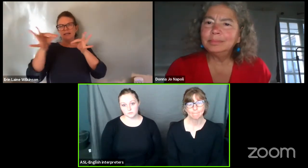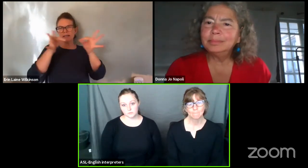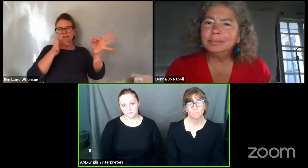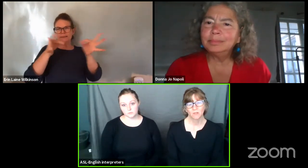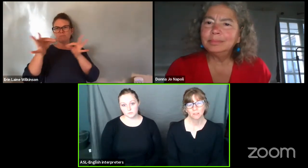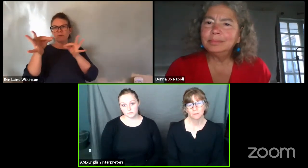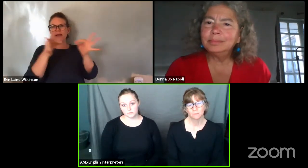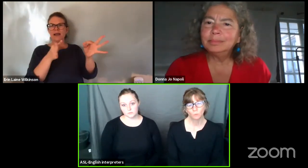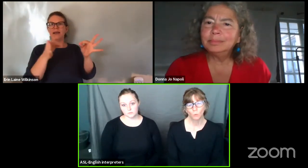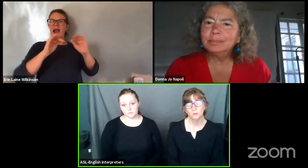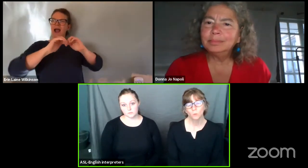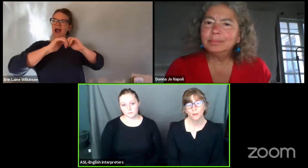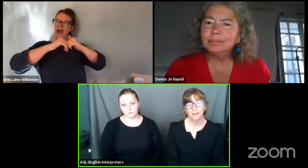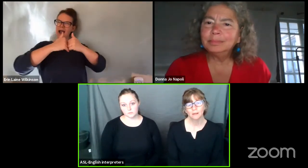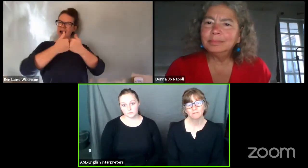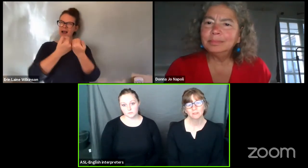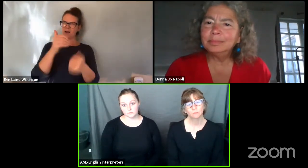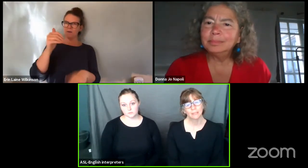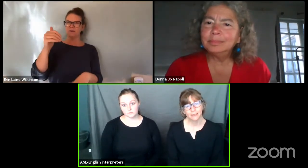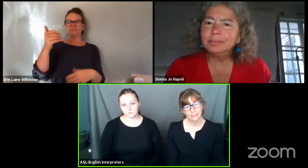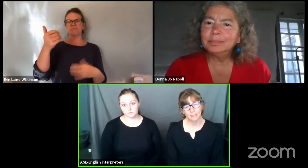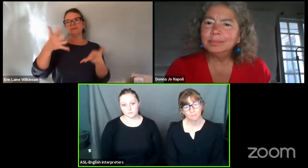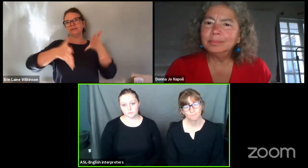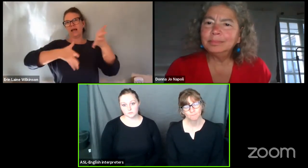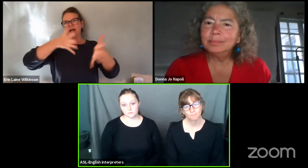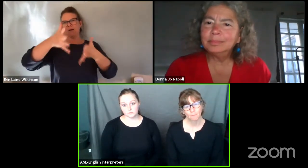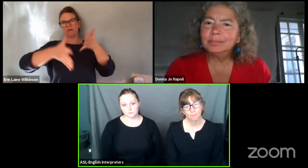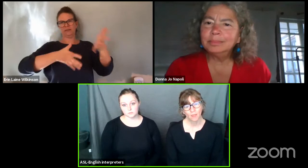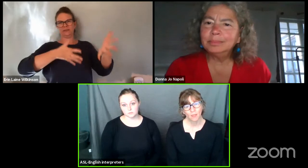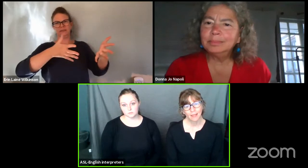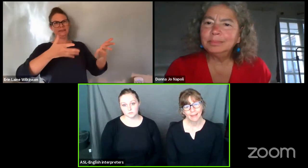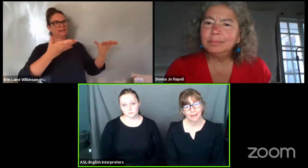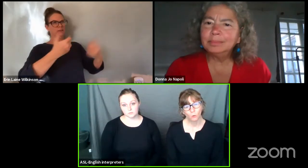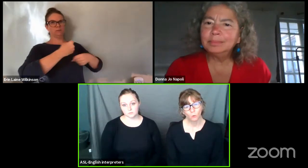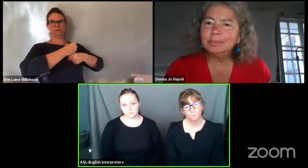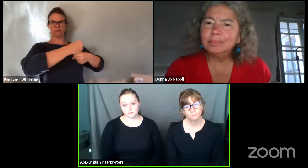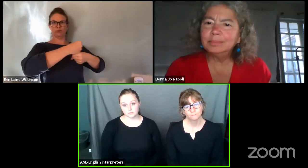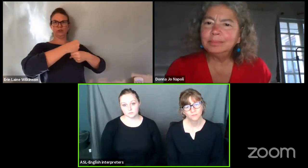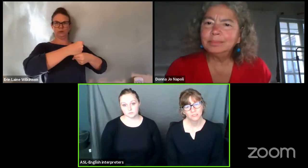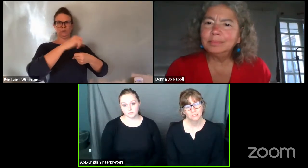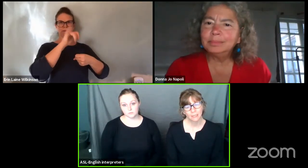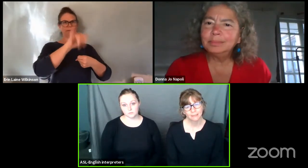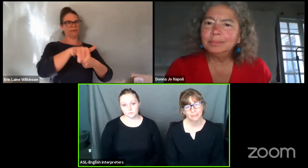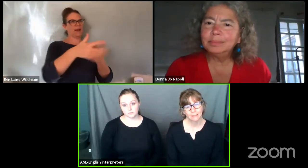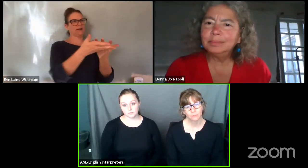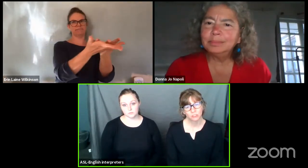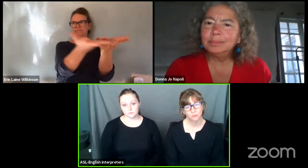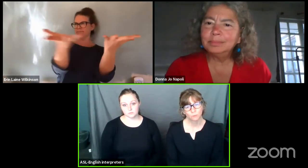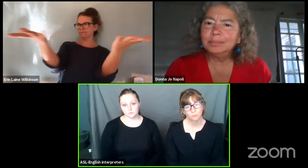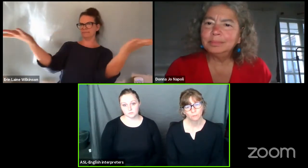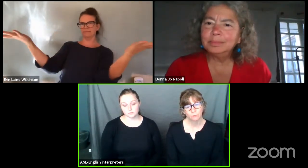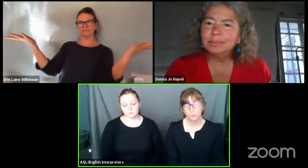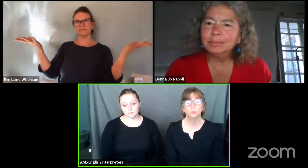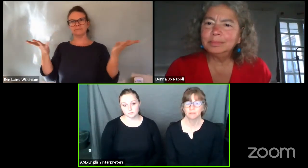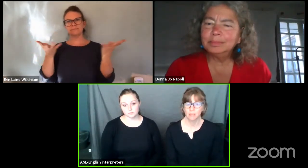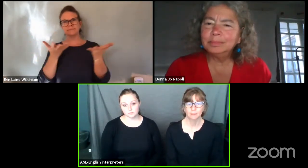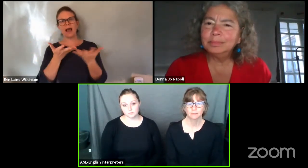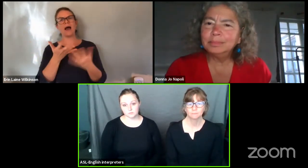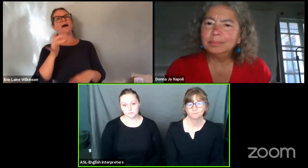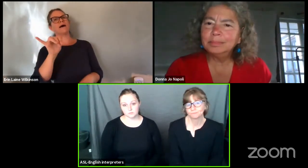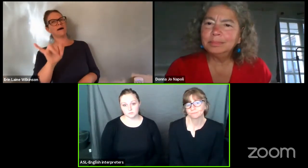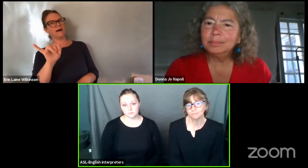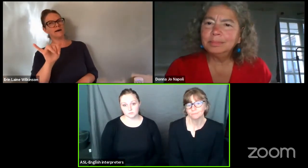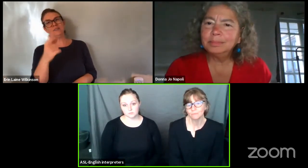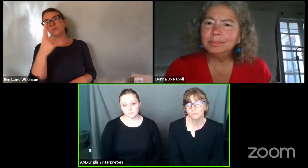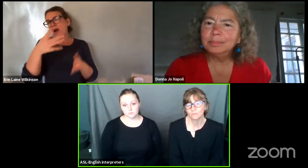person. One way of explaining how sign languages produce